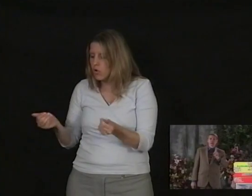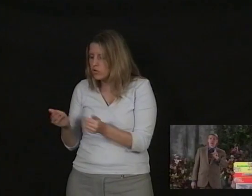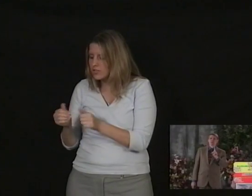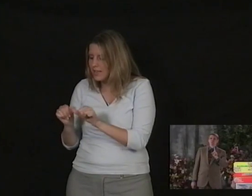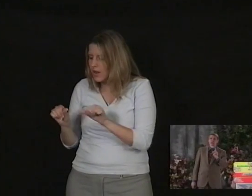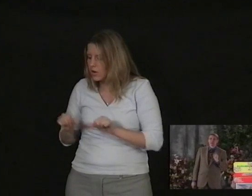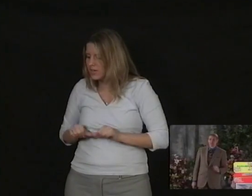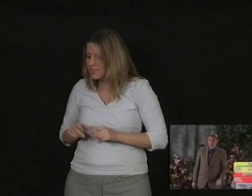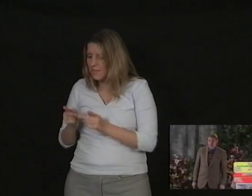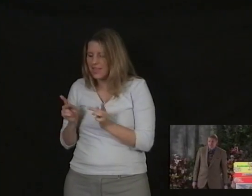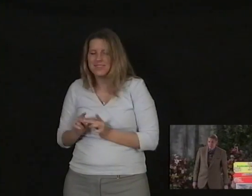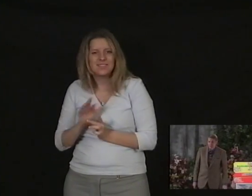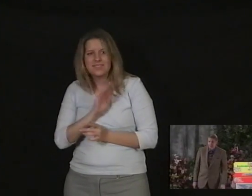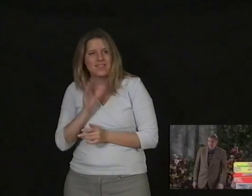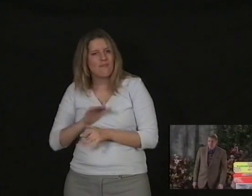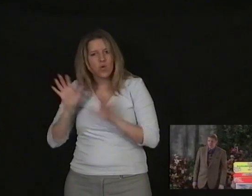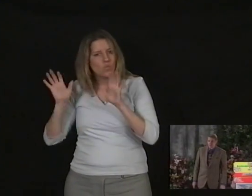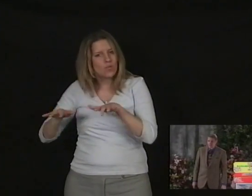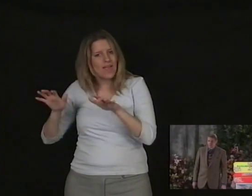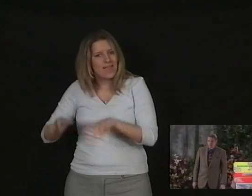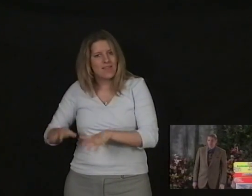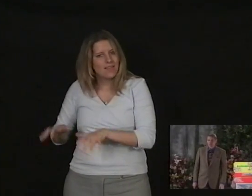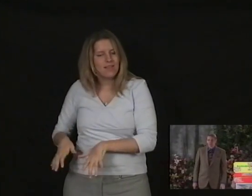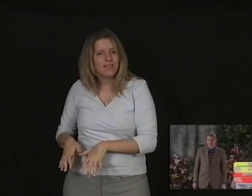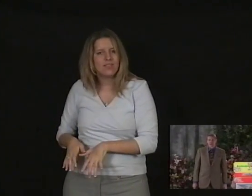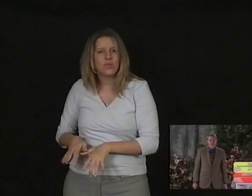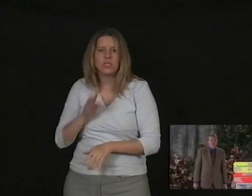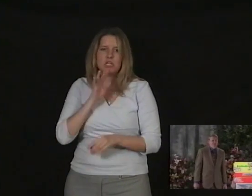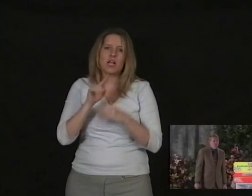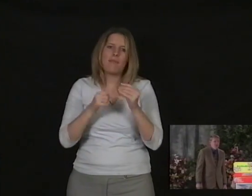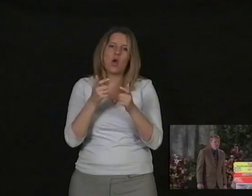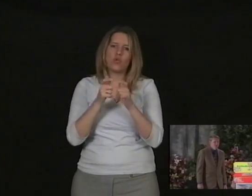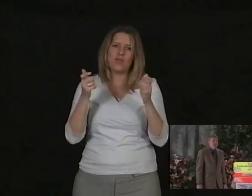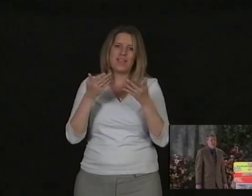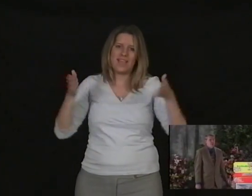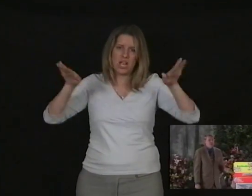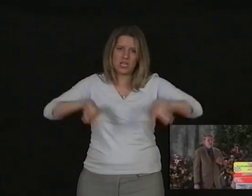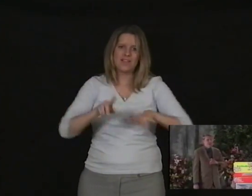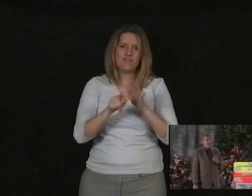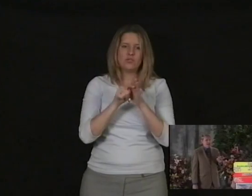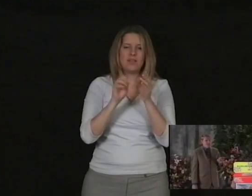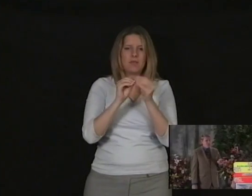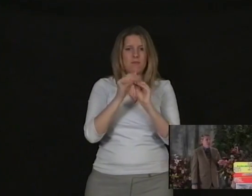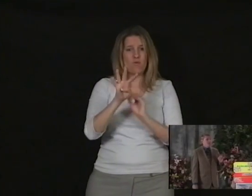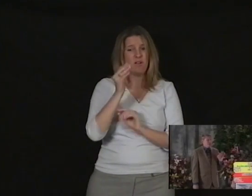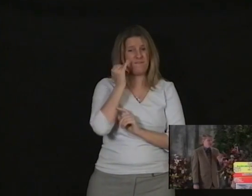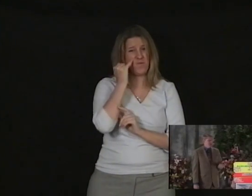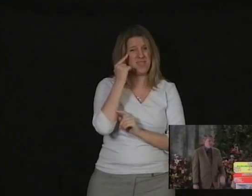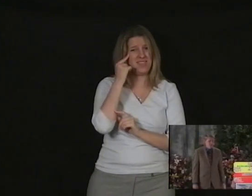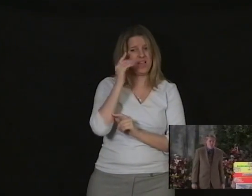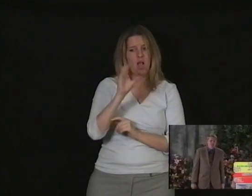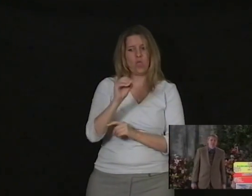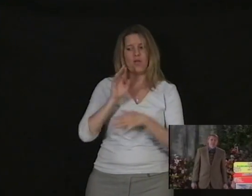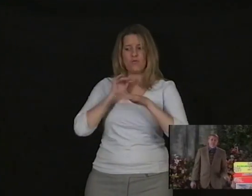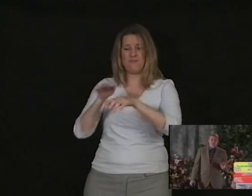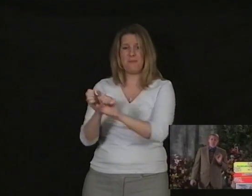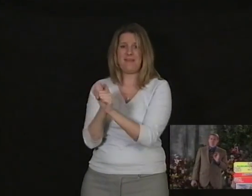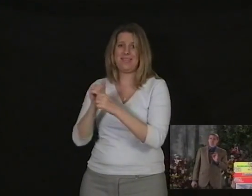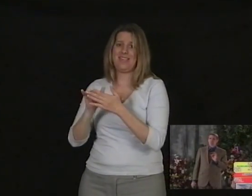places that hardly ever rain. We cover Grand Canyon in video 4 also. If you think that river made that canyon, you need to watch video number